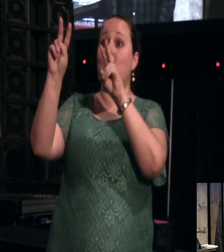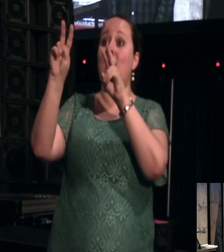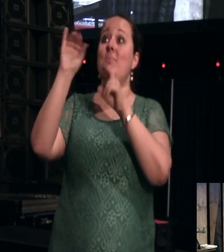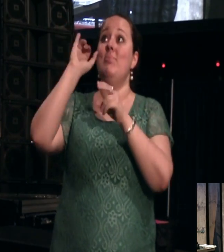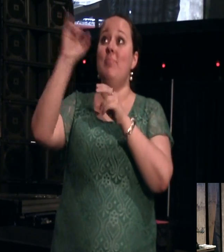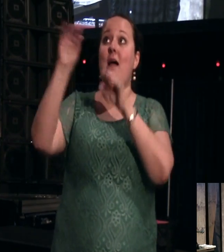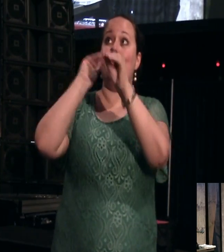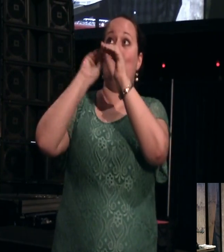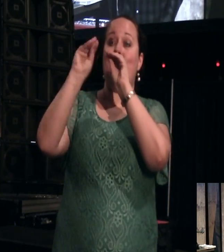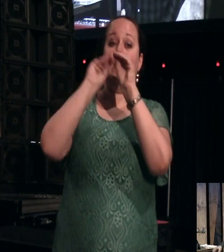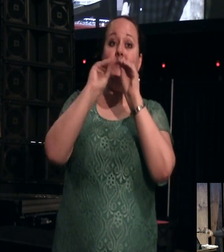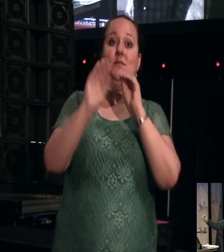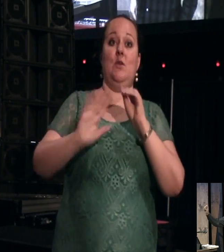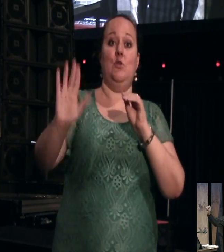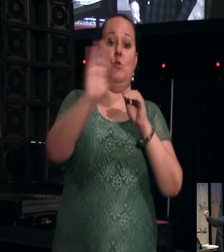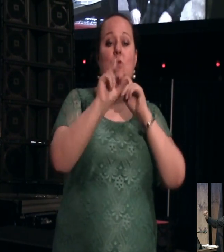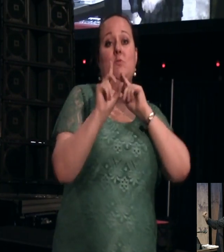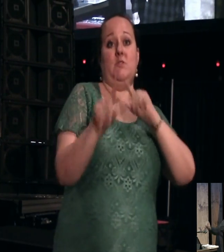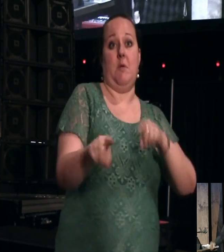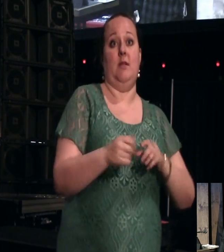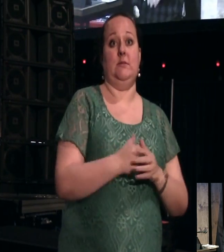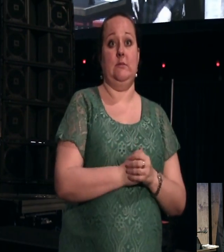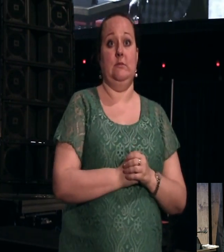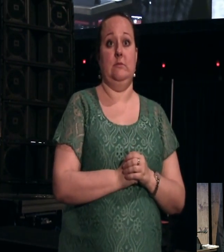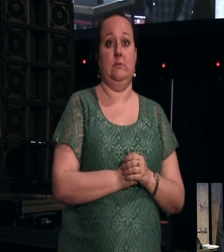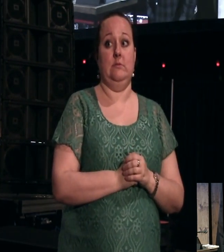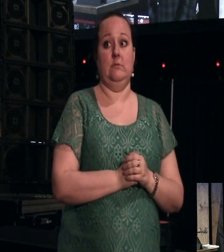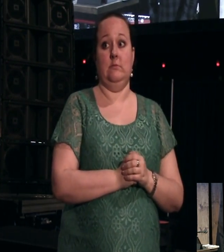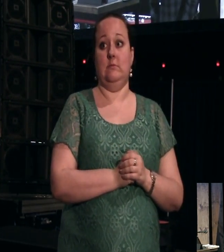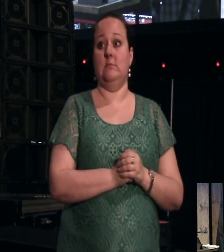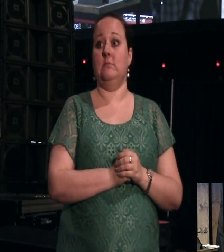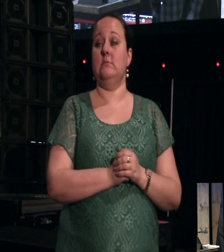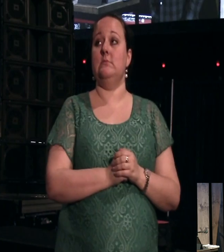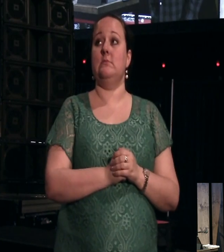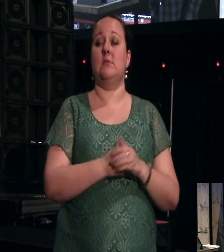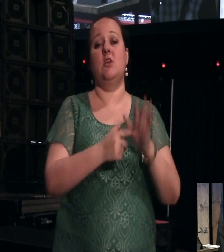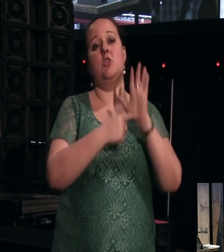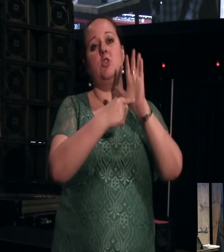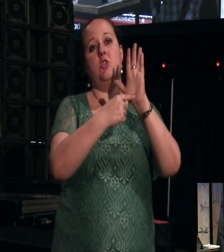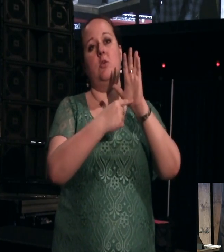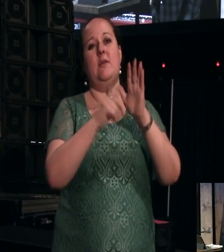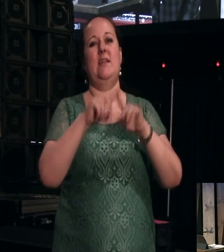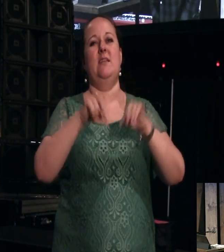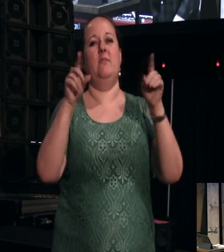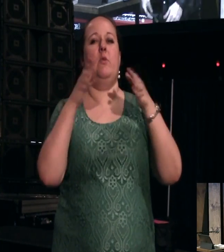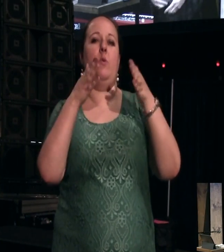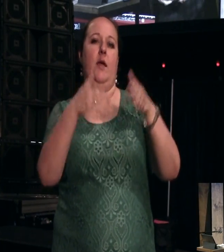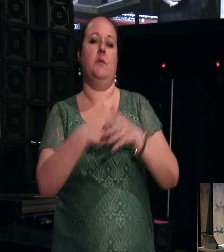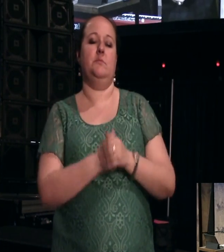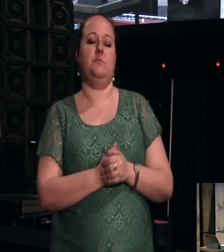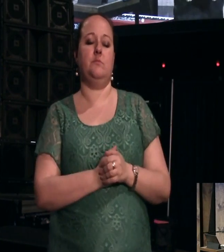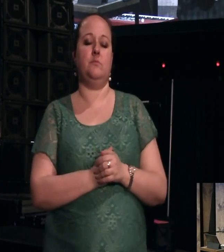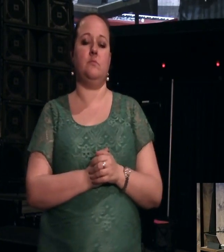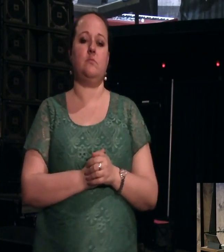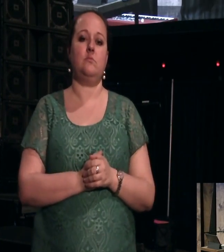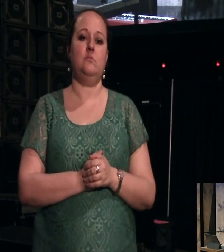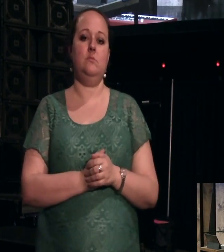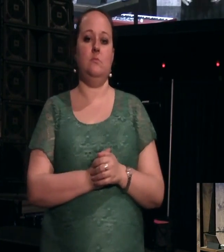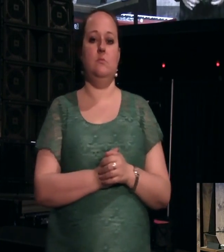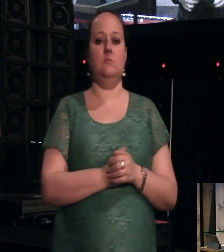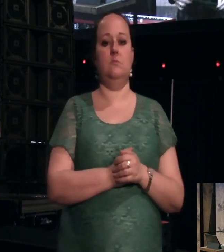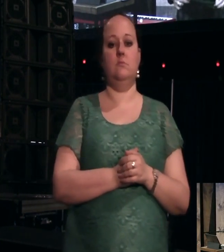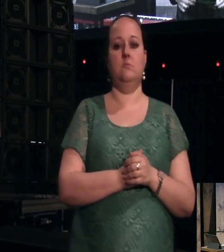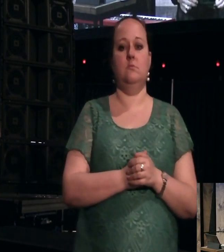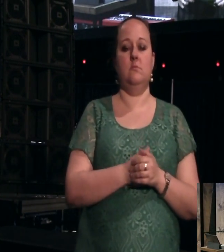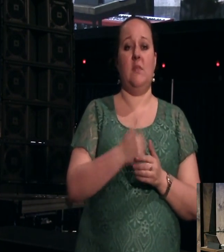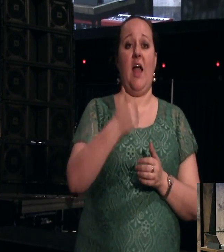Fix your view, and I promise it will fix the response. Let me just illustrate this way.